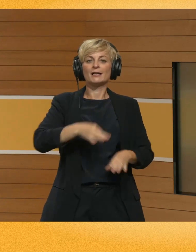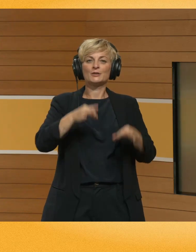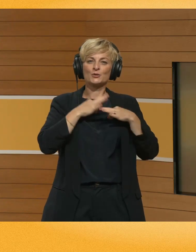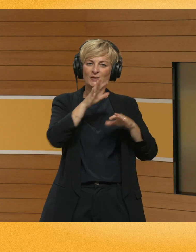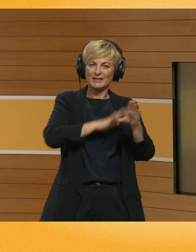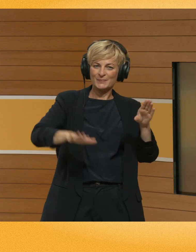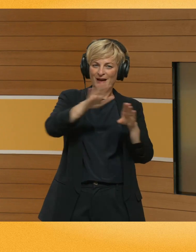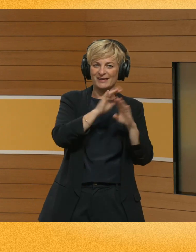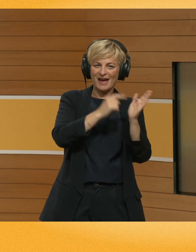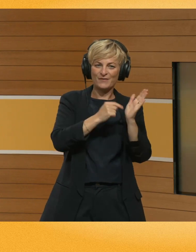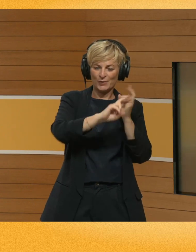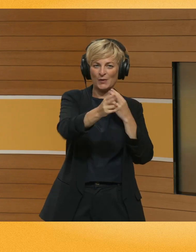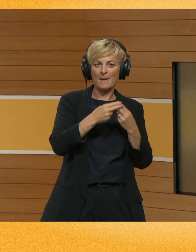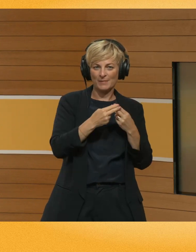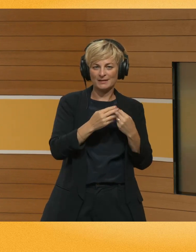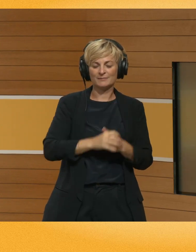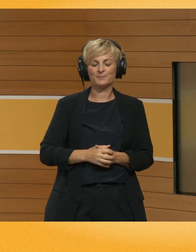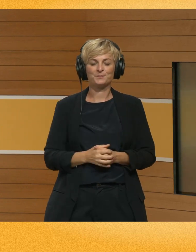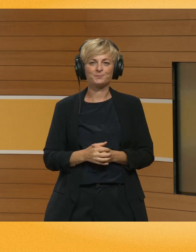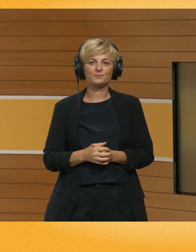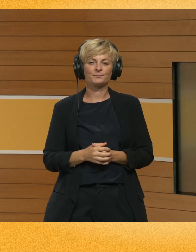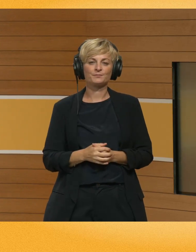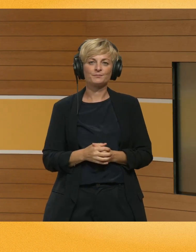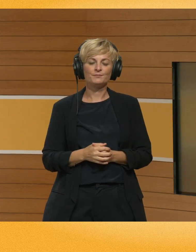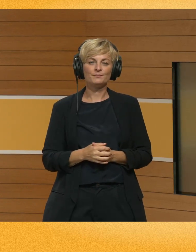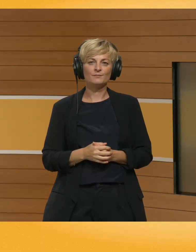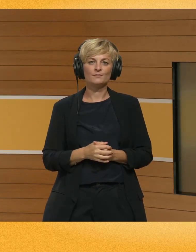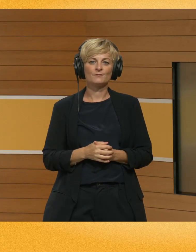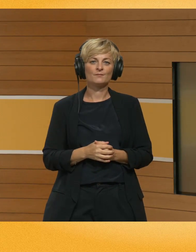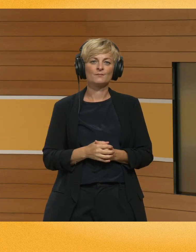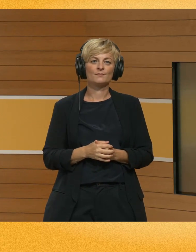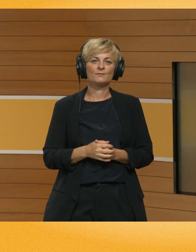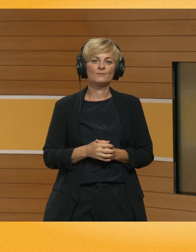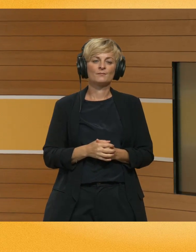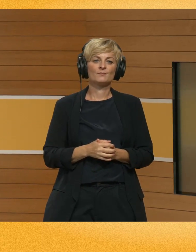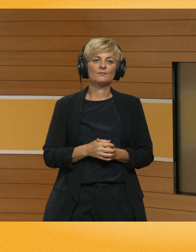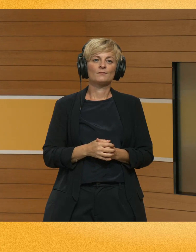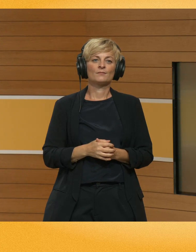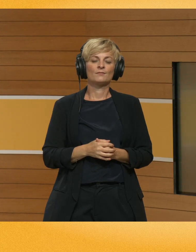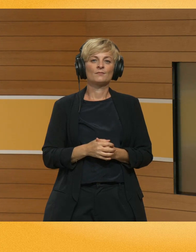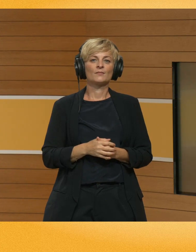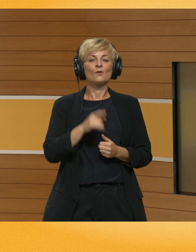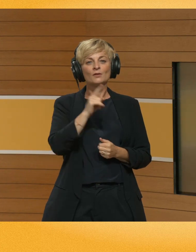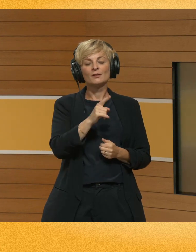to achieve also for you guys in Ireland, because we don't have this national database that we need to benchmark